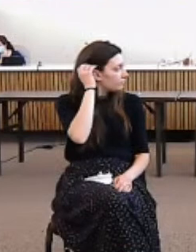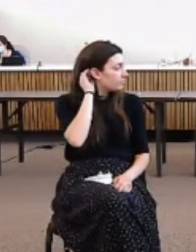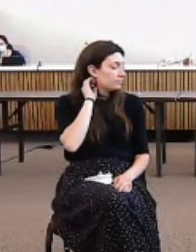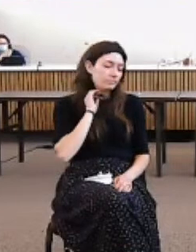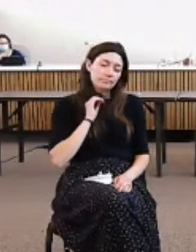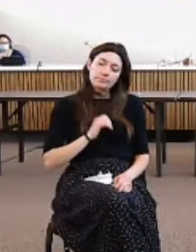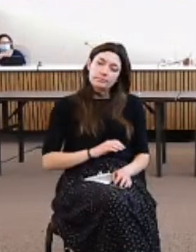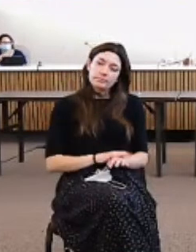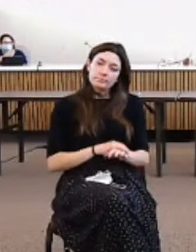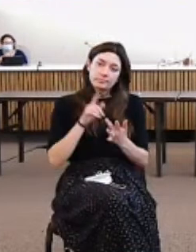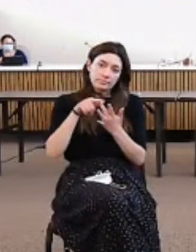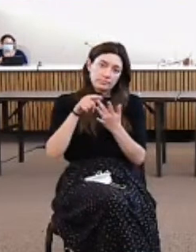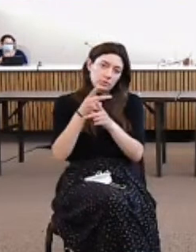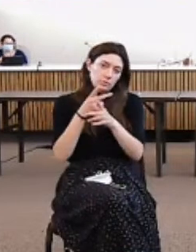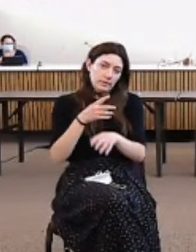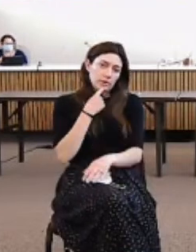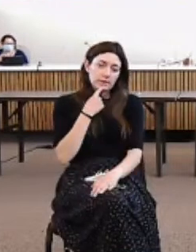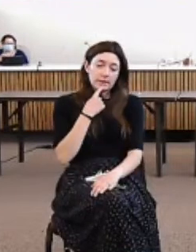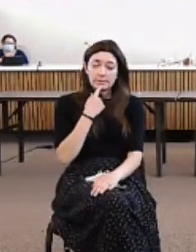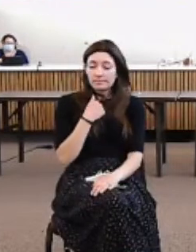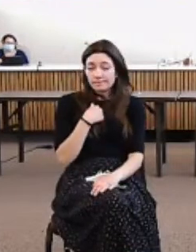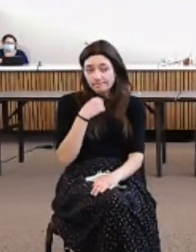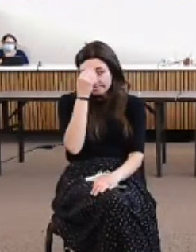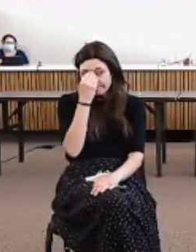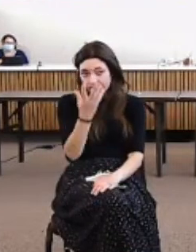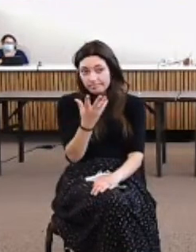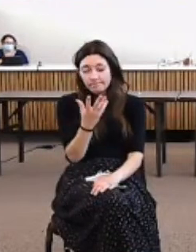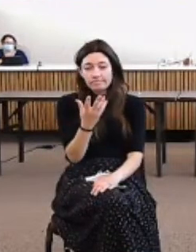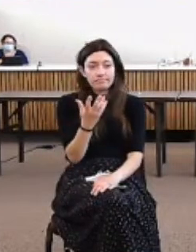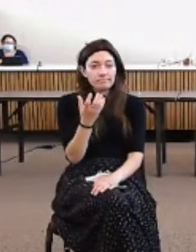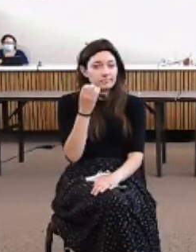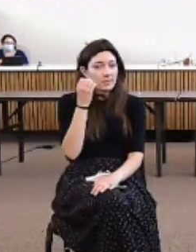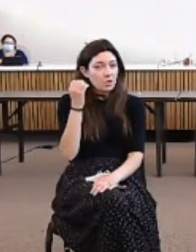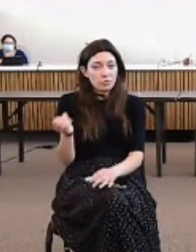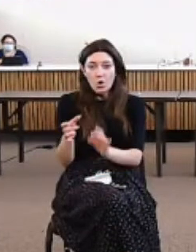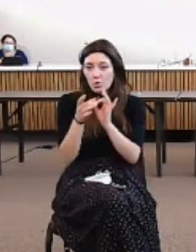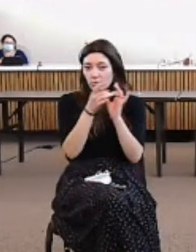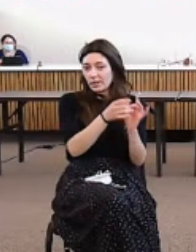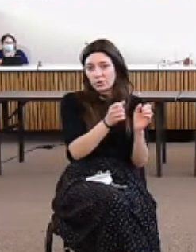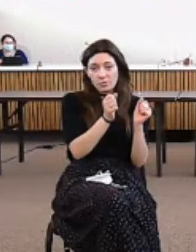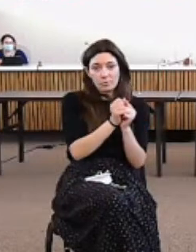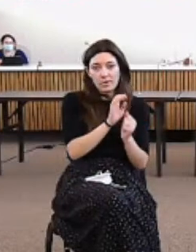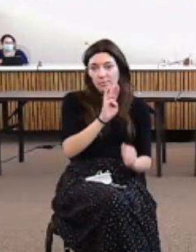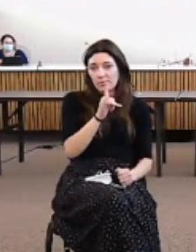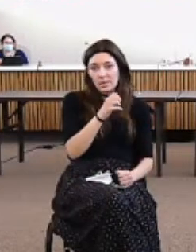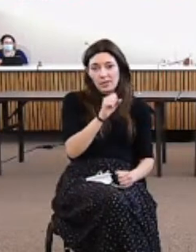The thing I'll also say, in case anyone's listening in, it's no relation to BJ's Wholesale.